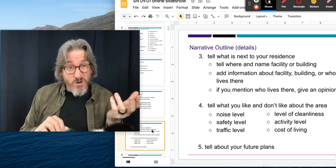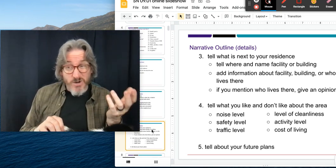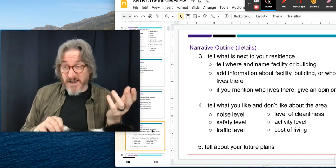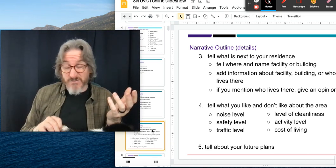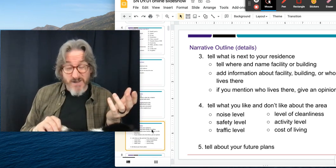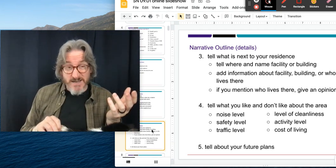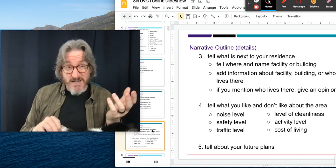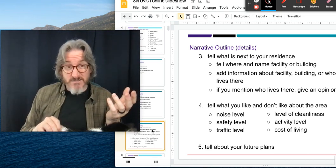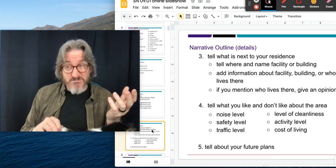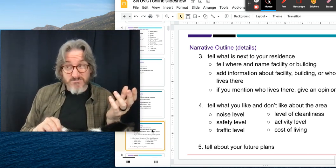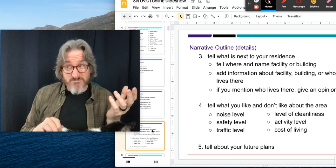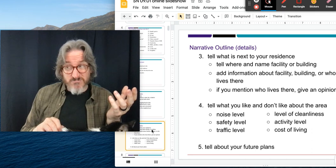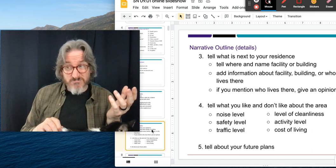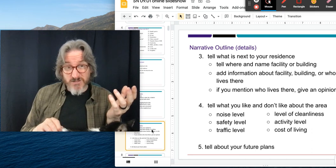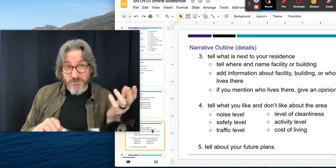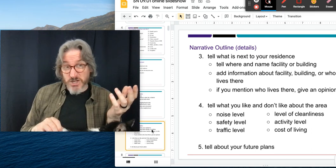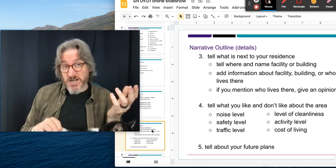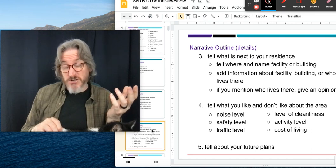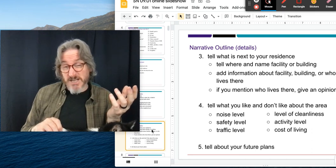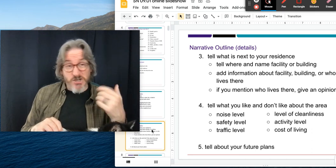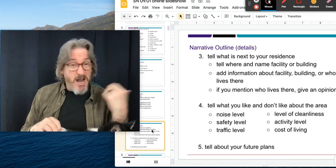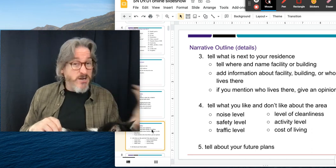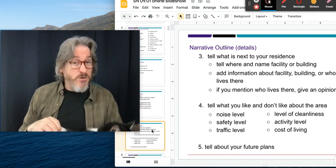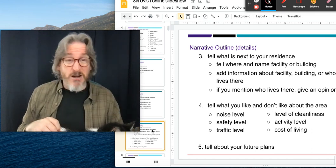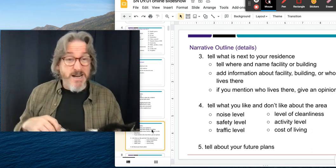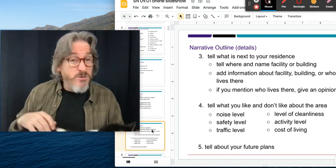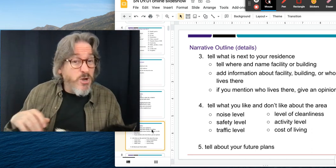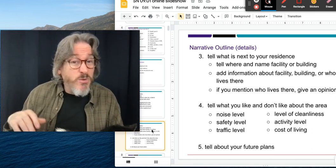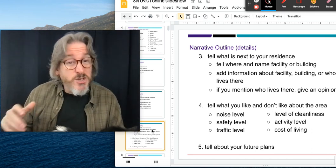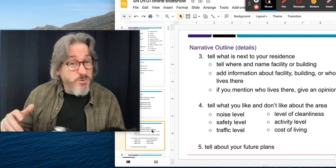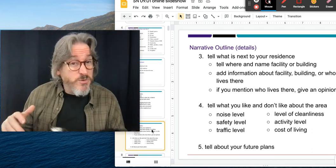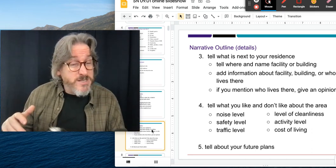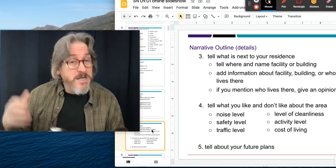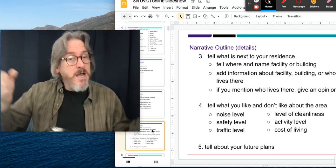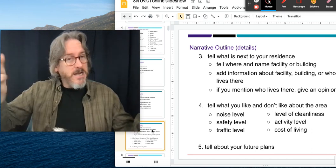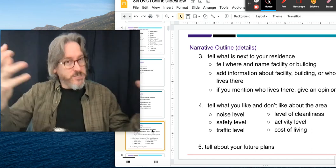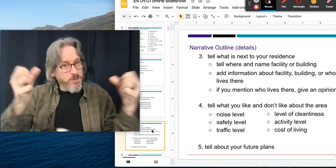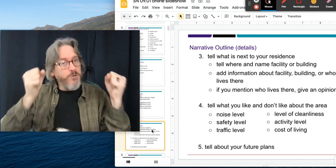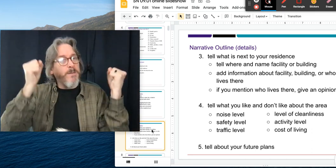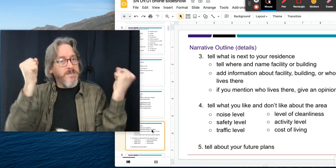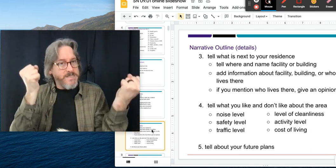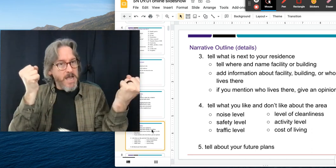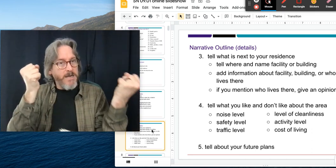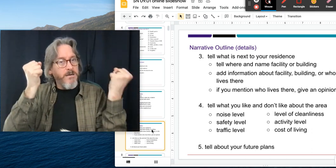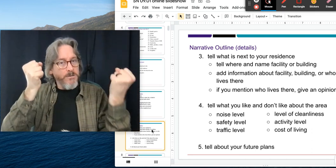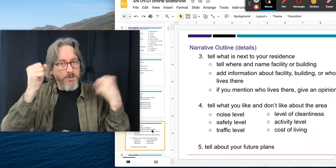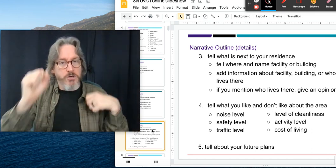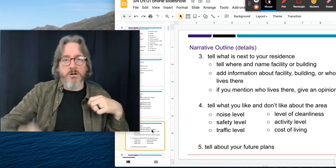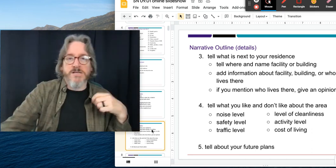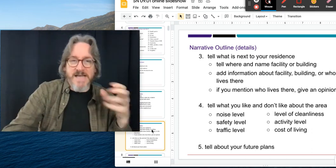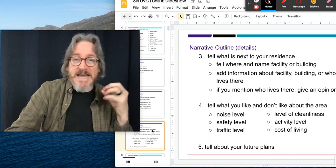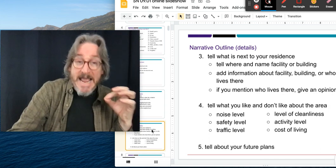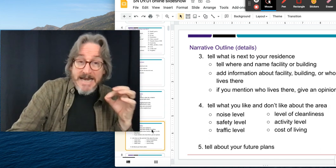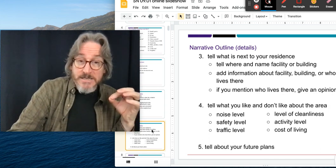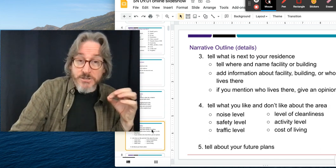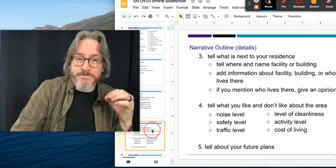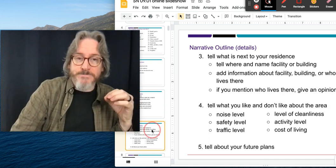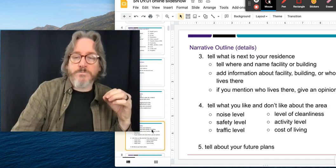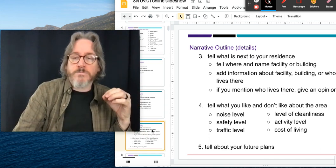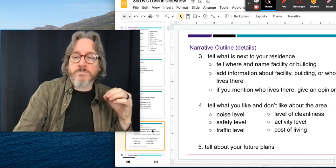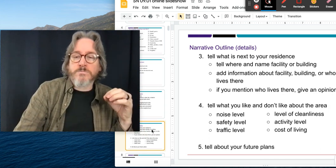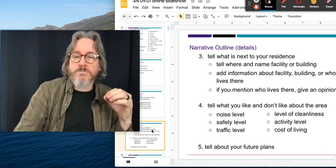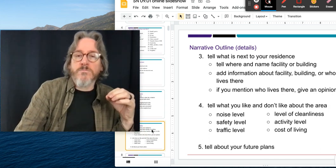sign for or can't find it, if you can change your answer, I don't care. I don't know what the truth is. I just want you to be able to sign and